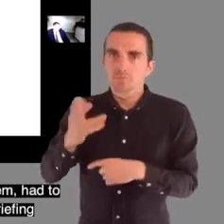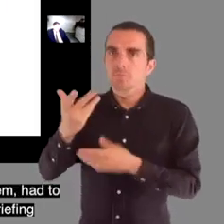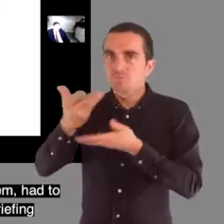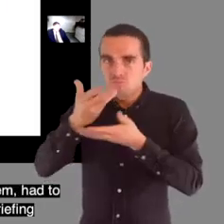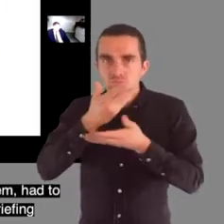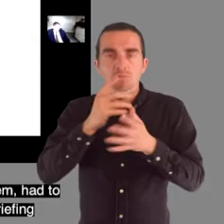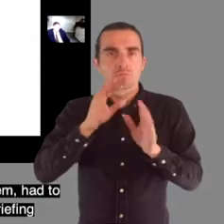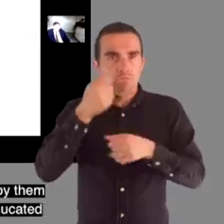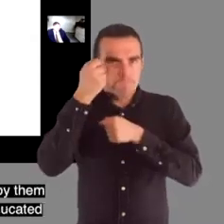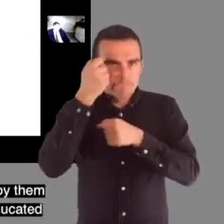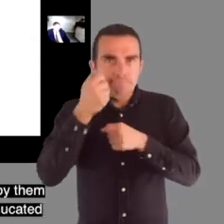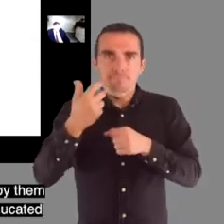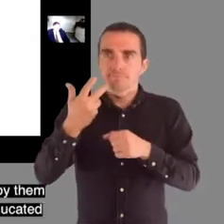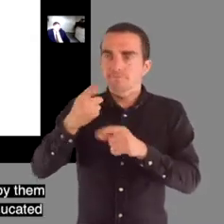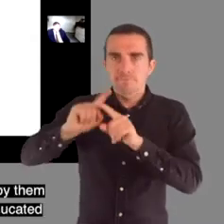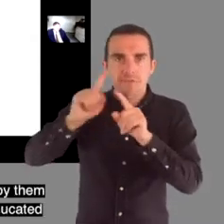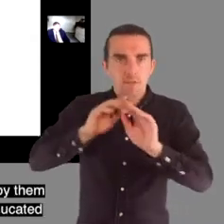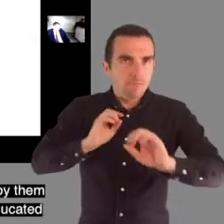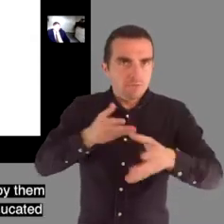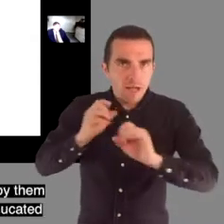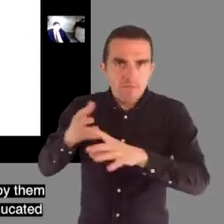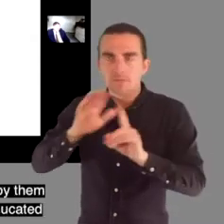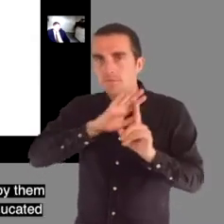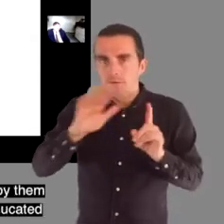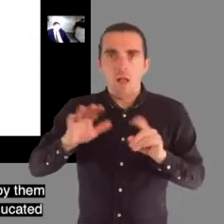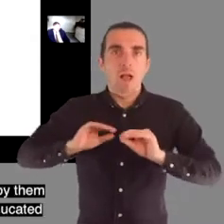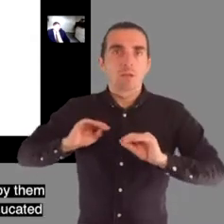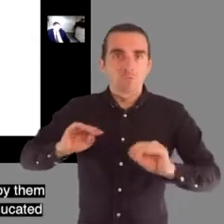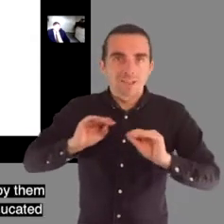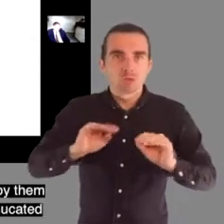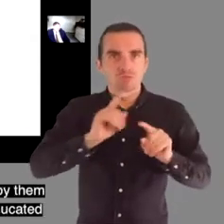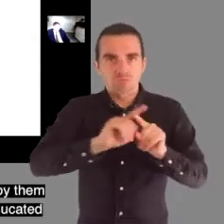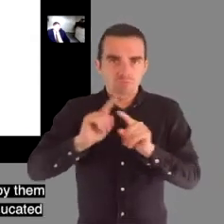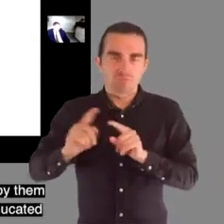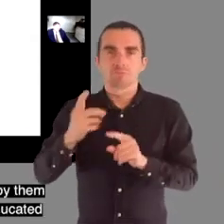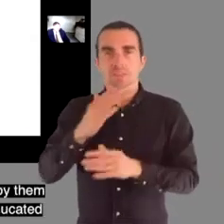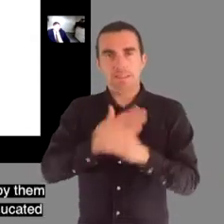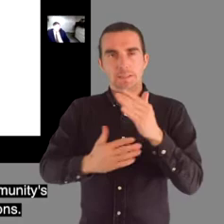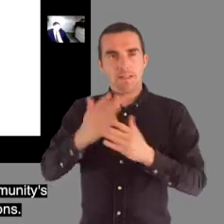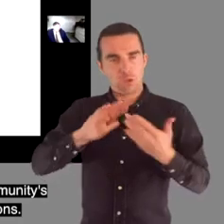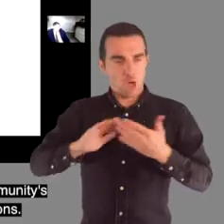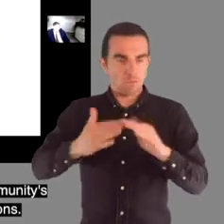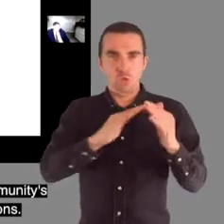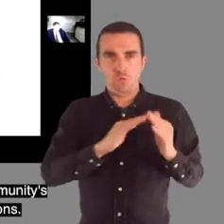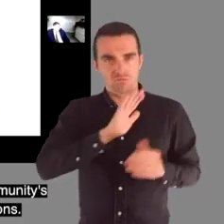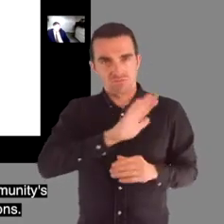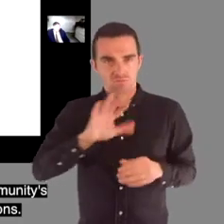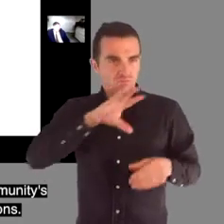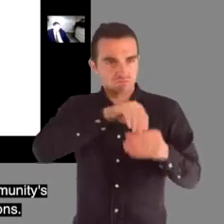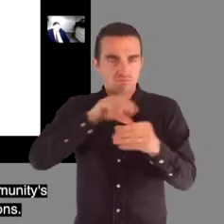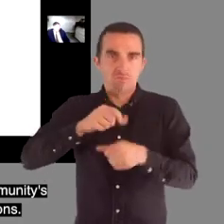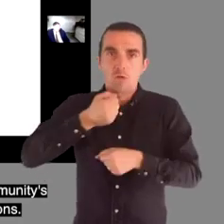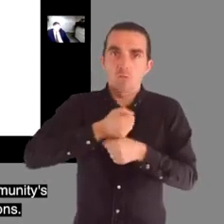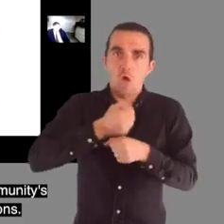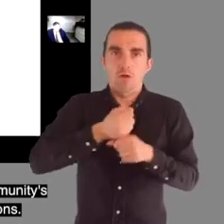with them, received briefing notes from them, were lobbied by them for different provisions, were educated by them as to the